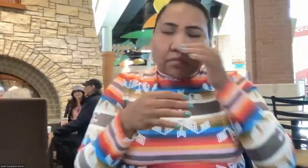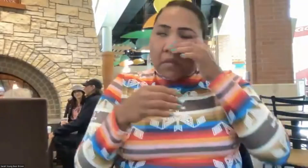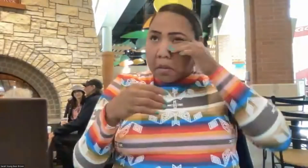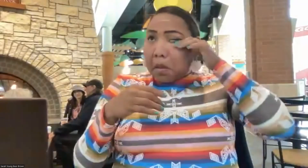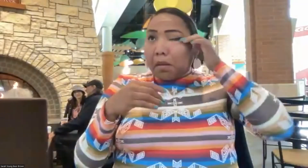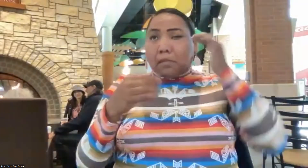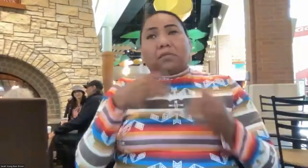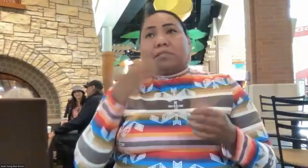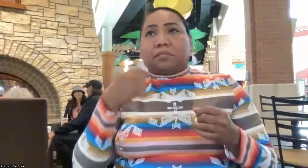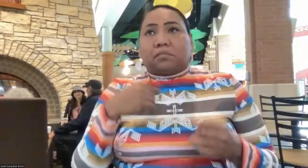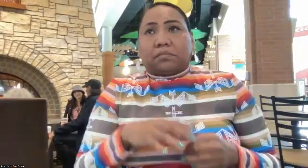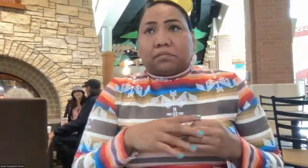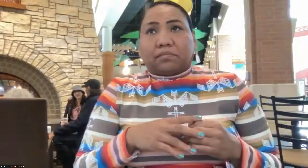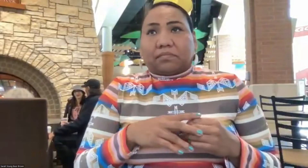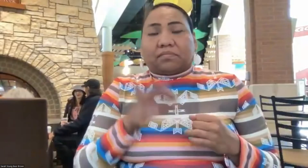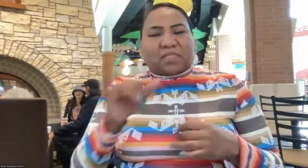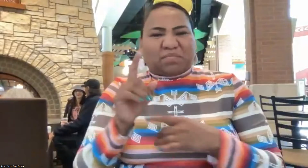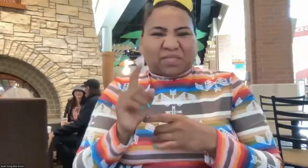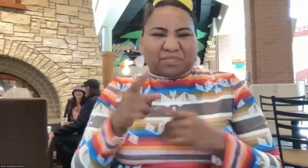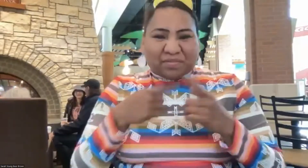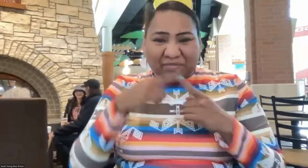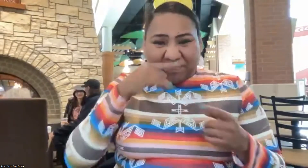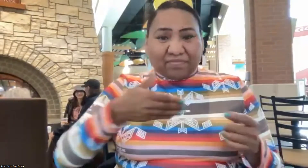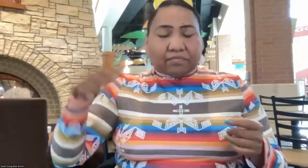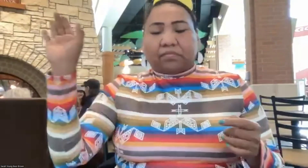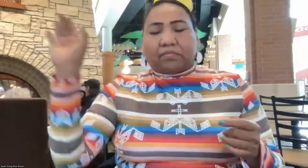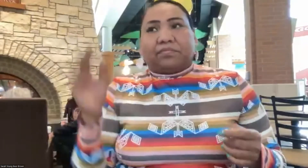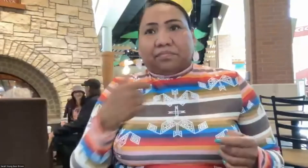But then there's the foster process, and